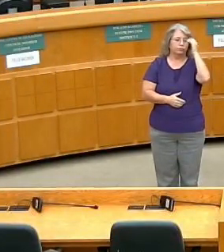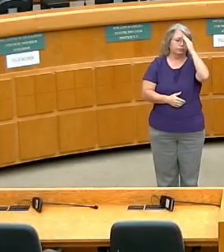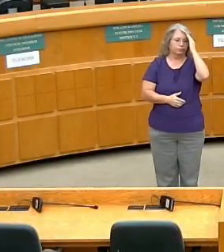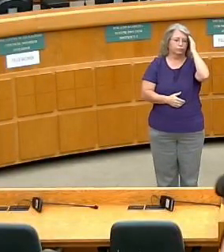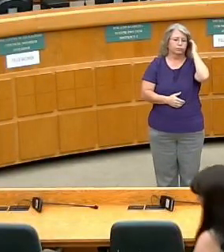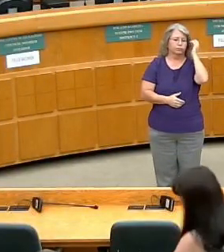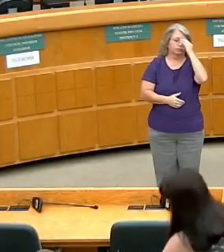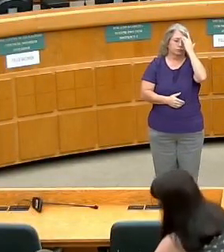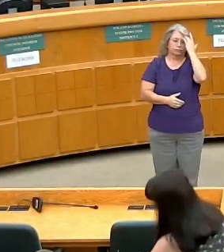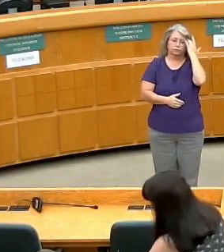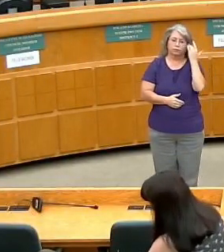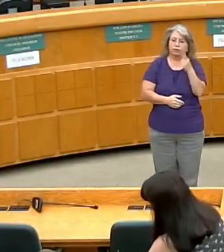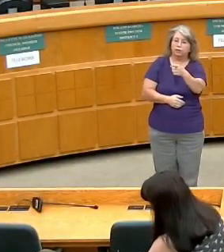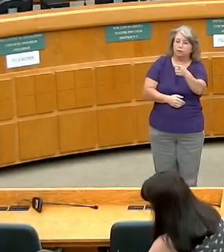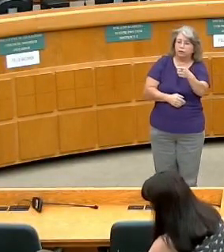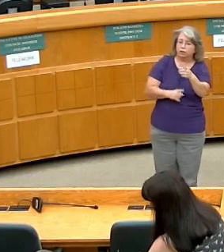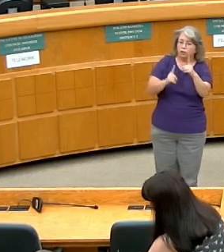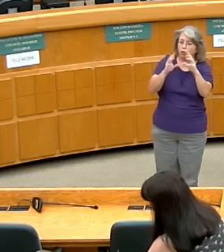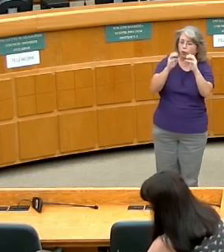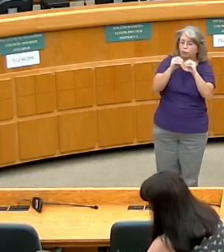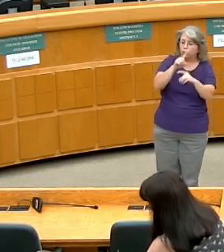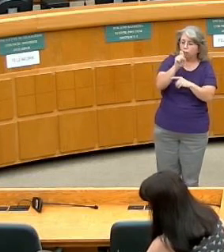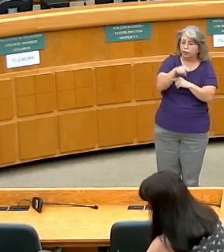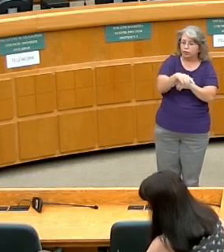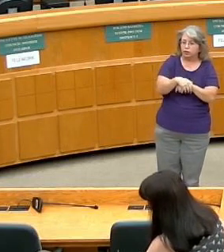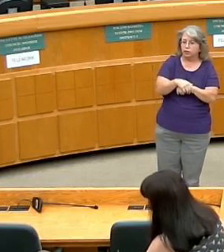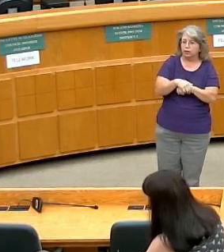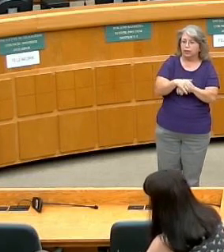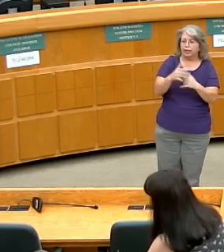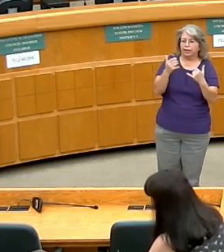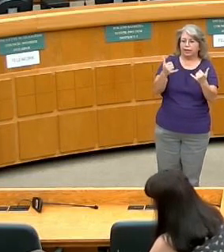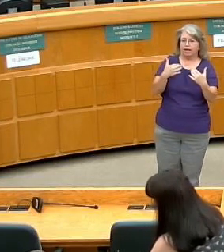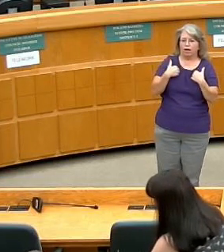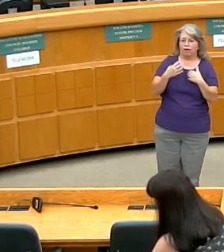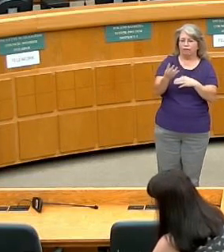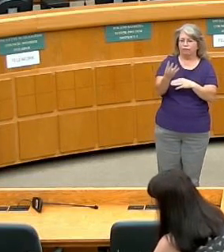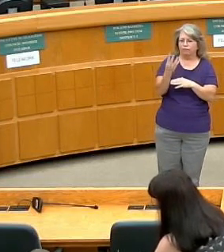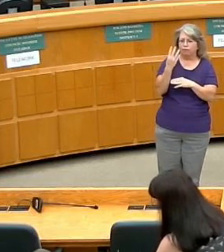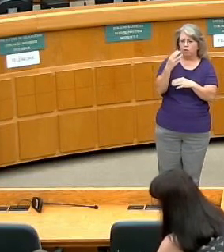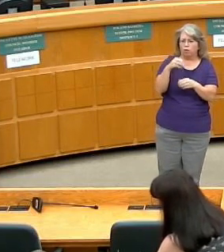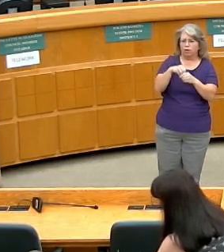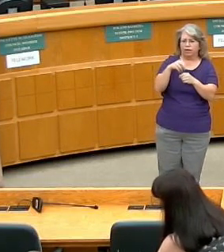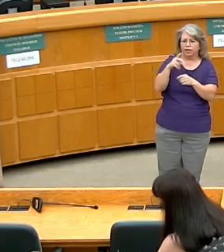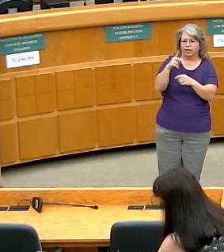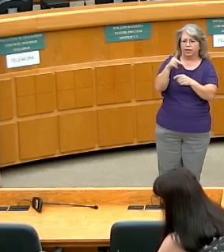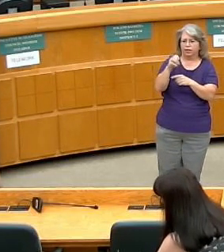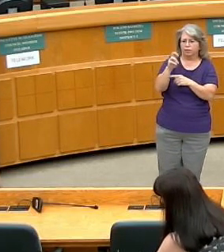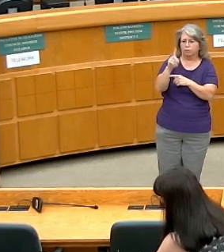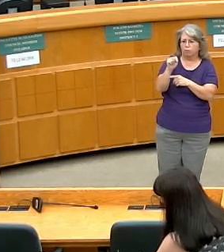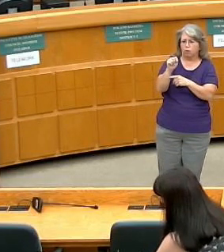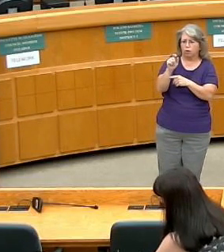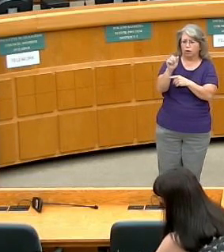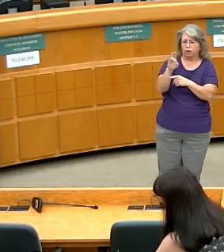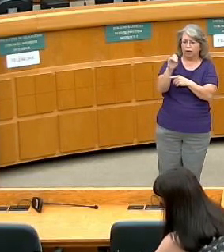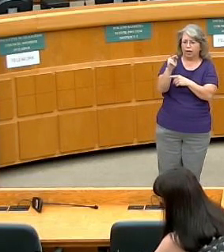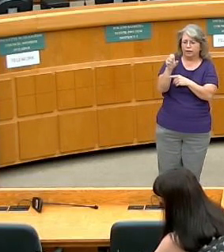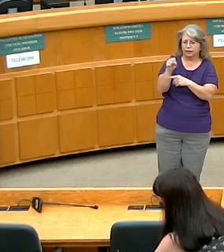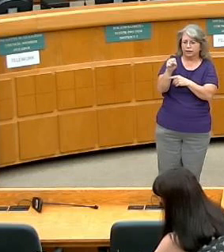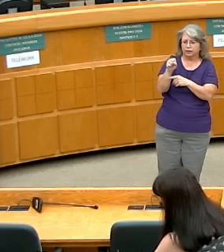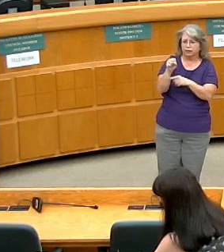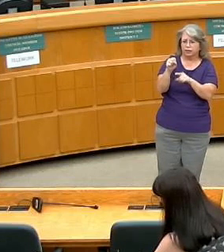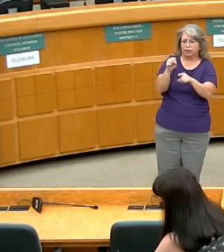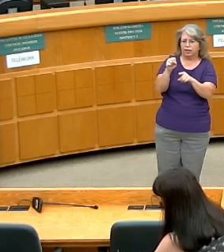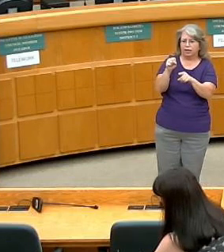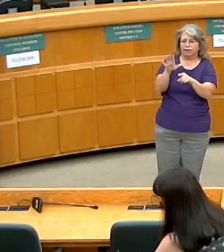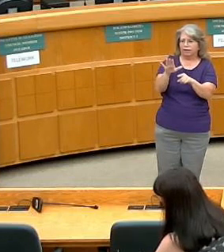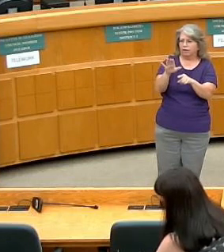Okay. With 4 cases now in Port Aransas, and the population, I believe, is around like 3,500, are we considering that a COVID-19